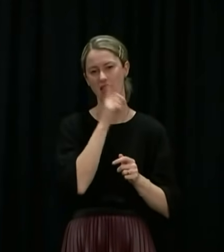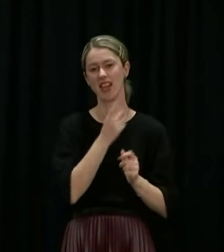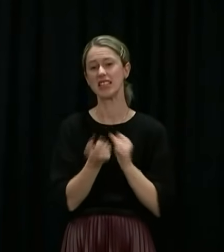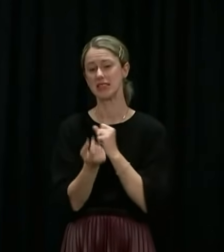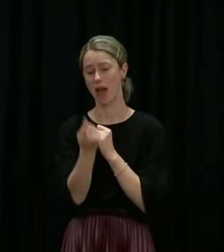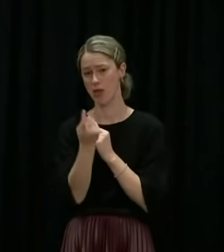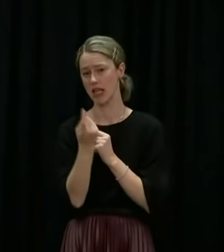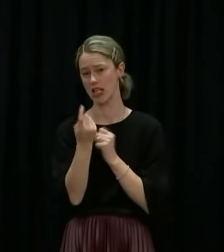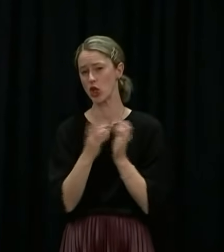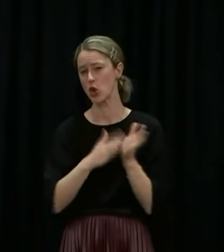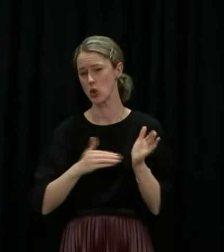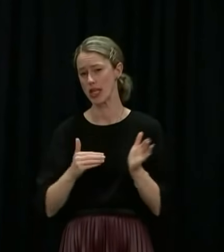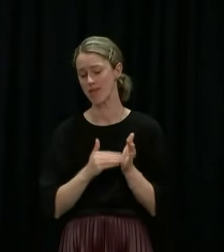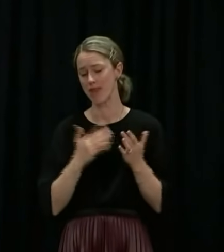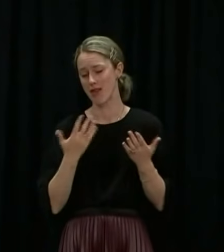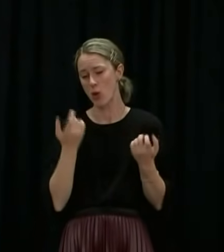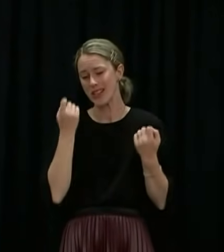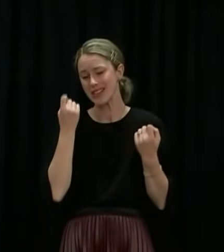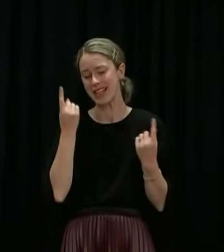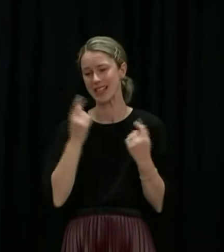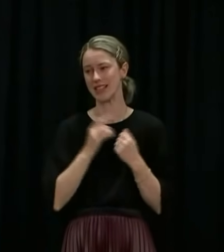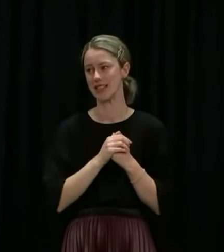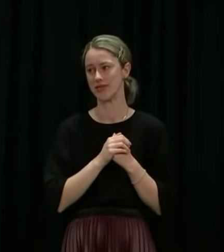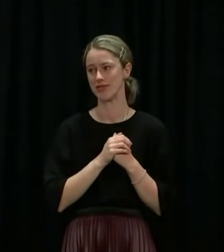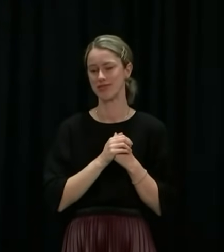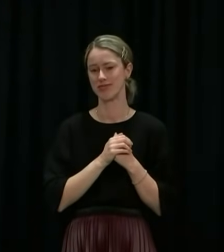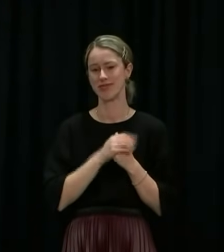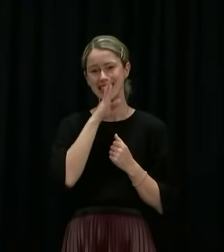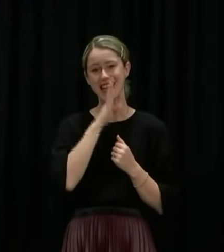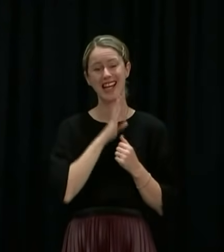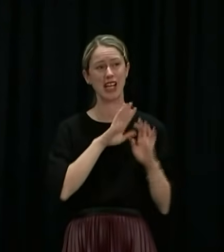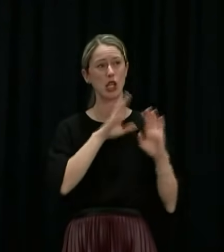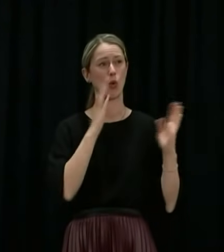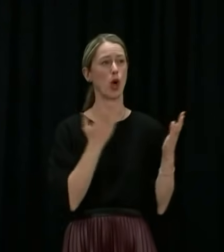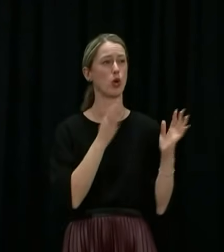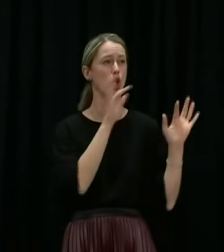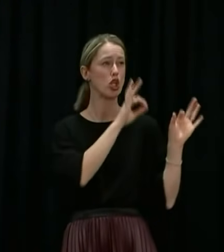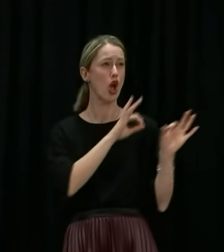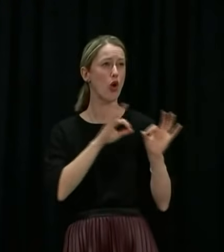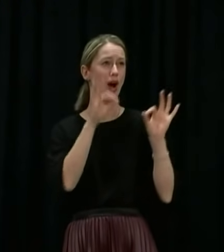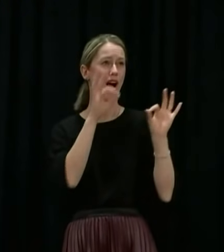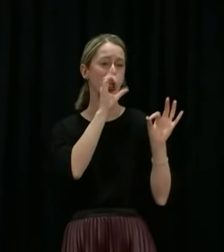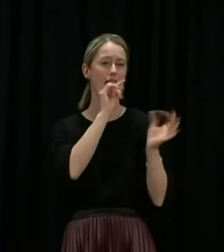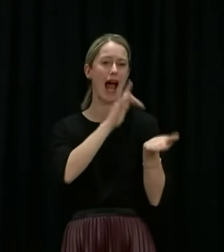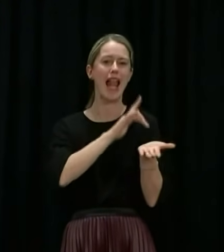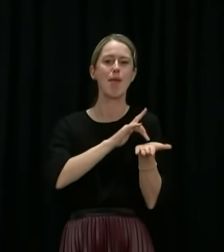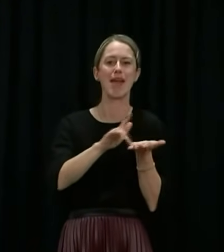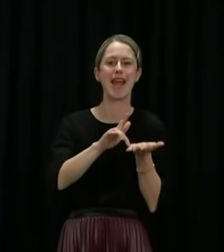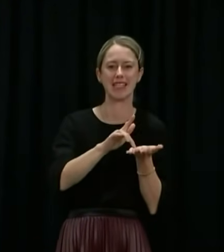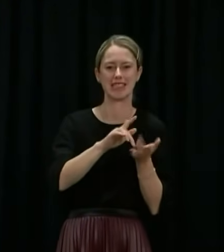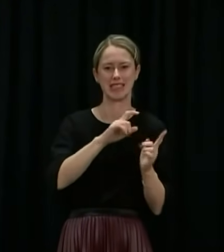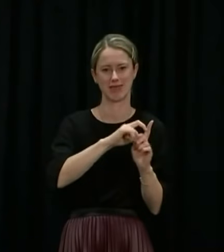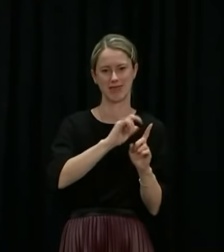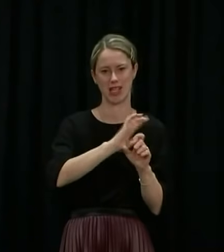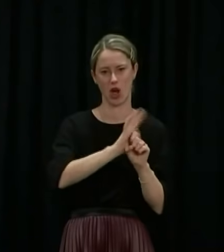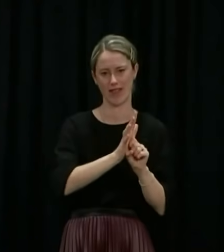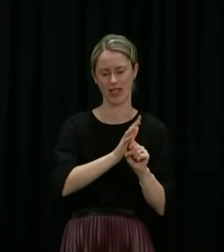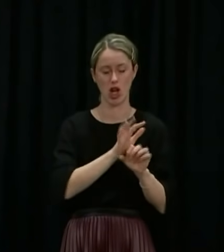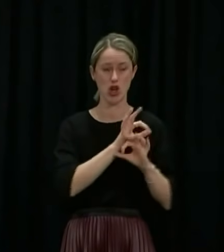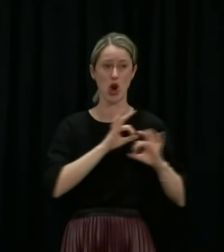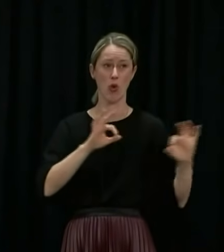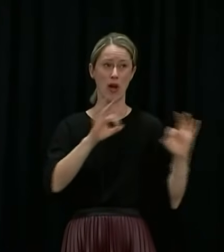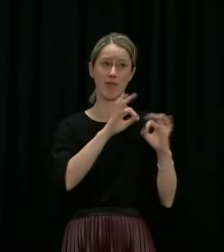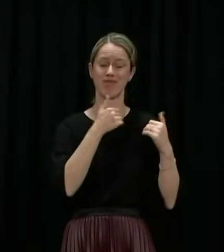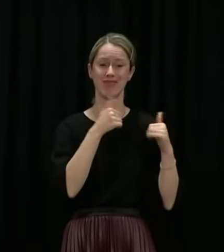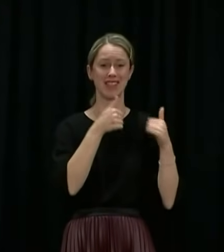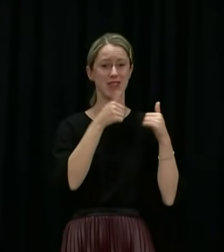New Zealand. And we have to recognise no country, sadly, has been able to eliminate Delta, get back to zero. No country has